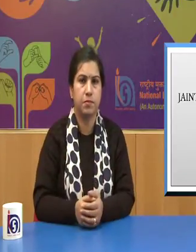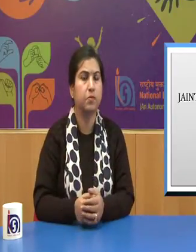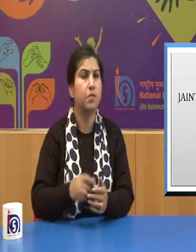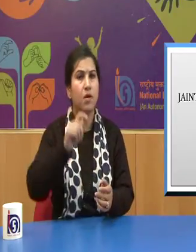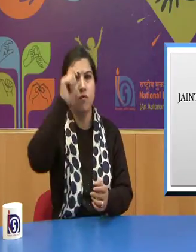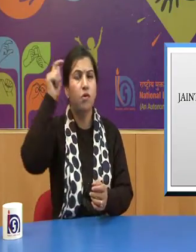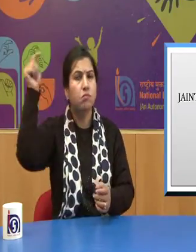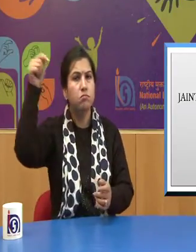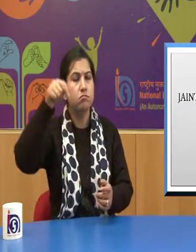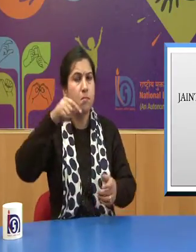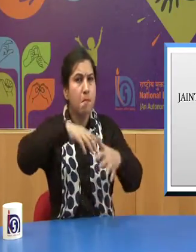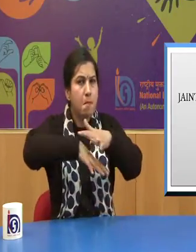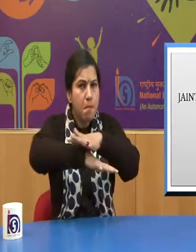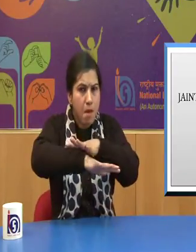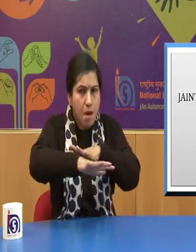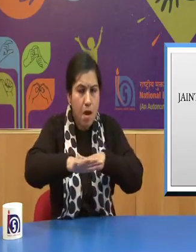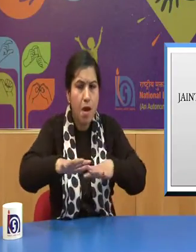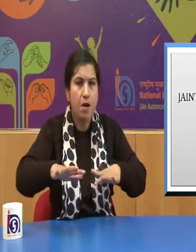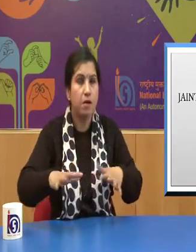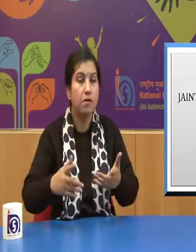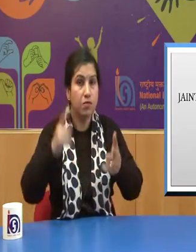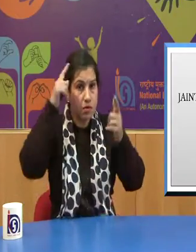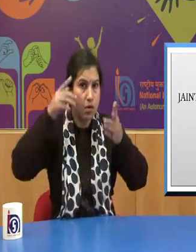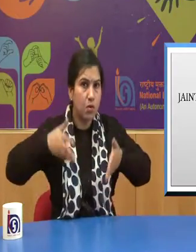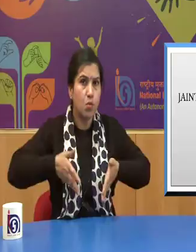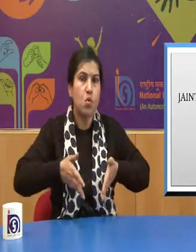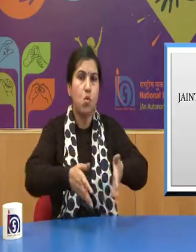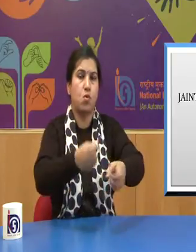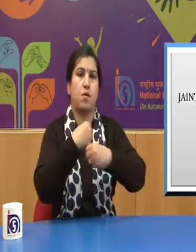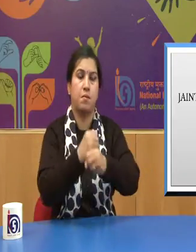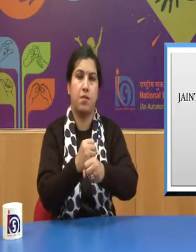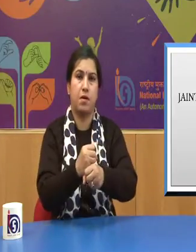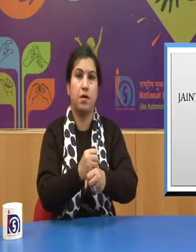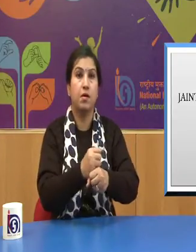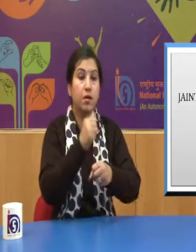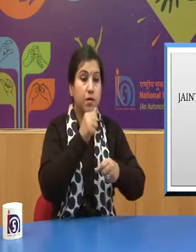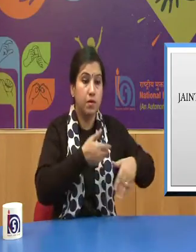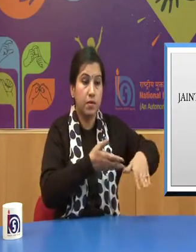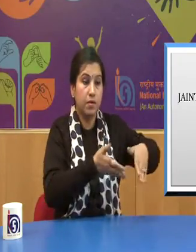The British planned to construct a road connecting to Brahmaputra Valley